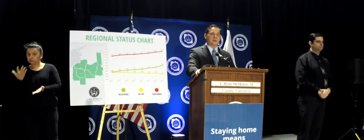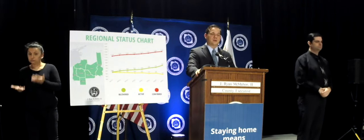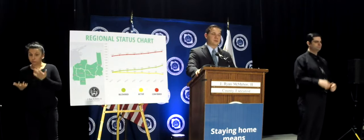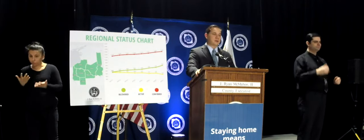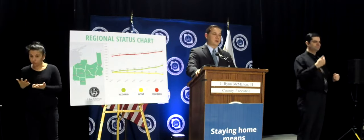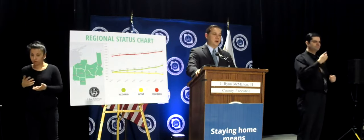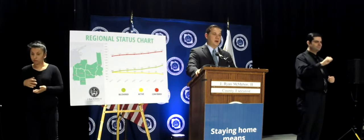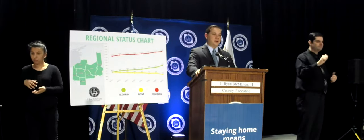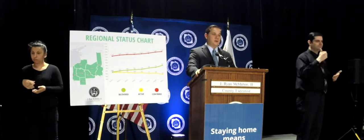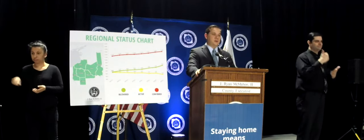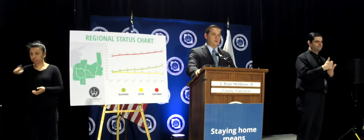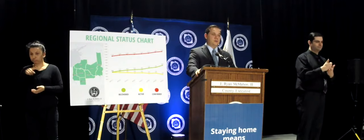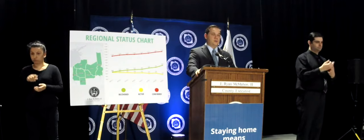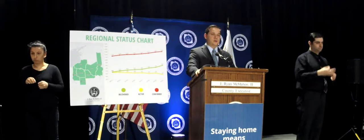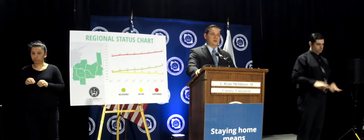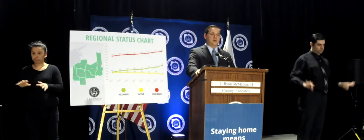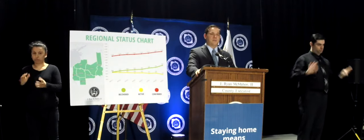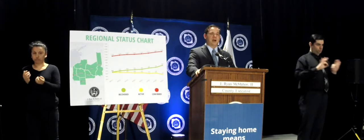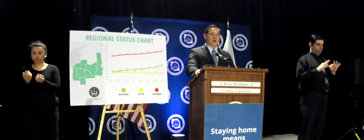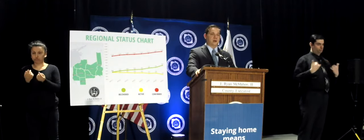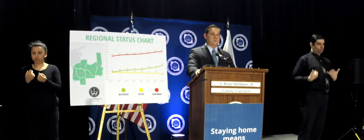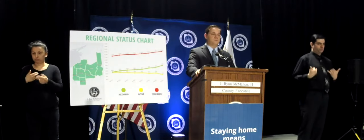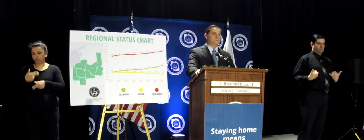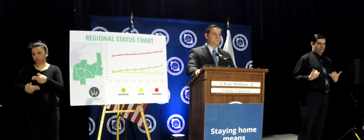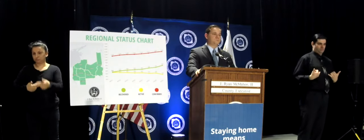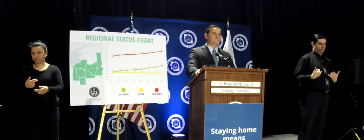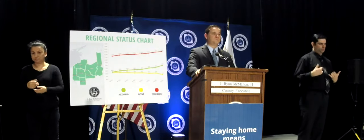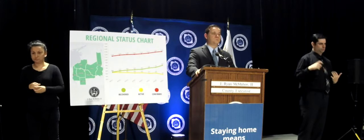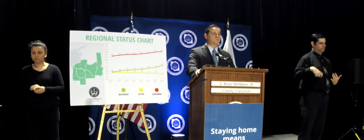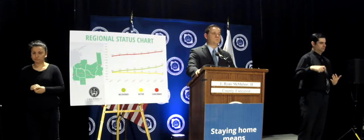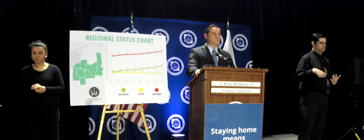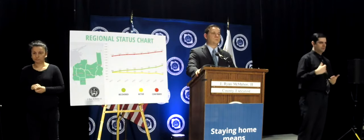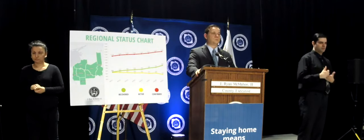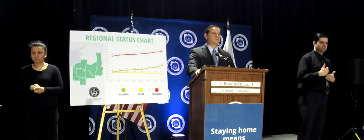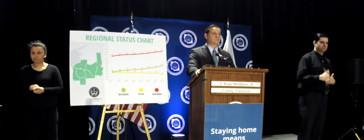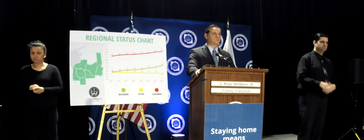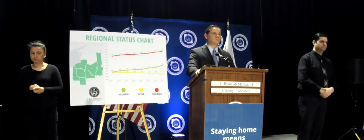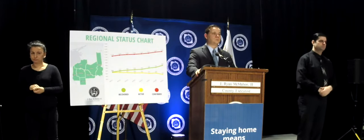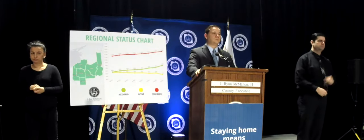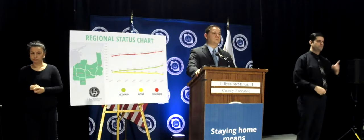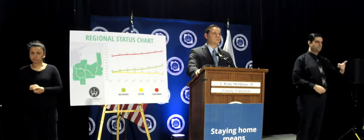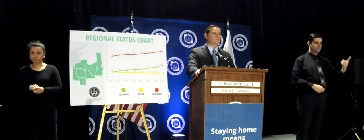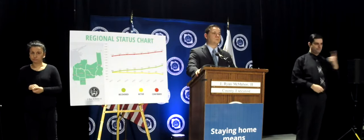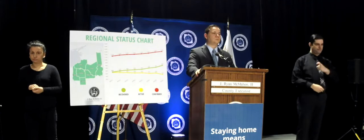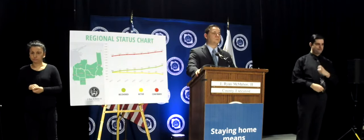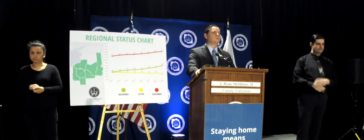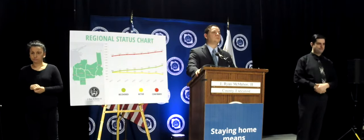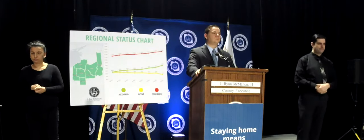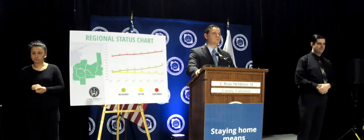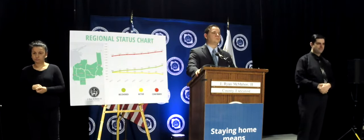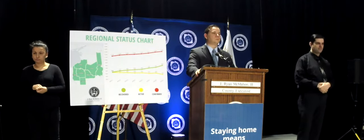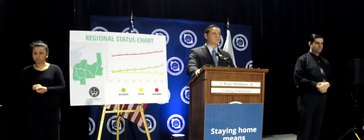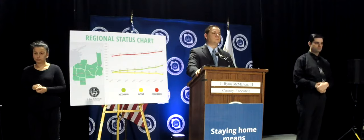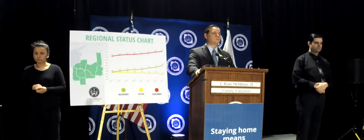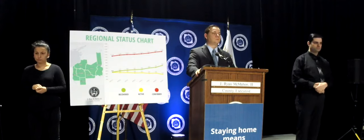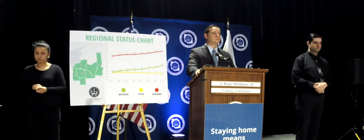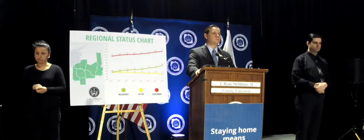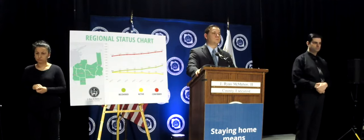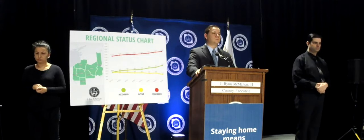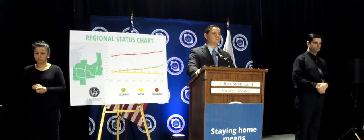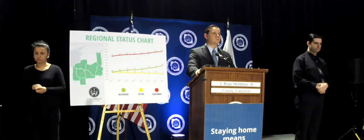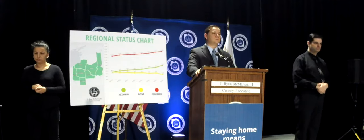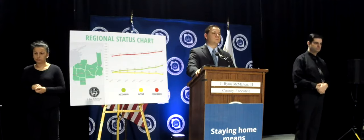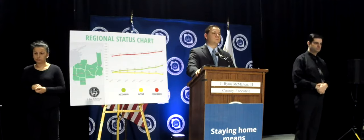play in this is certainly merited. You said yesterday you're going to work through the weekend with these county meetings, this task